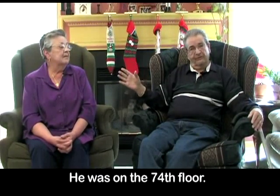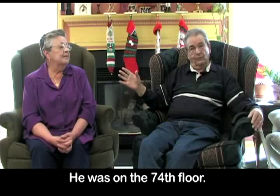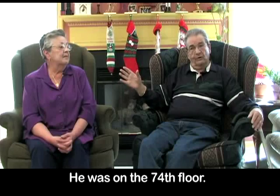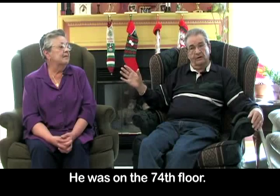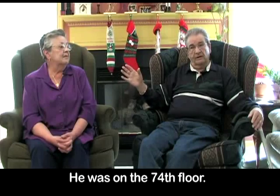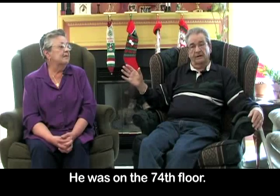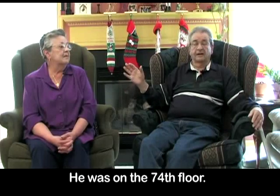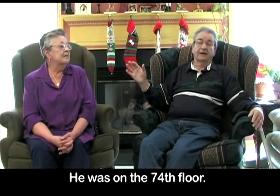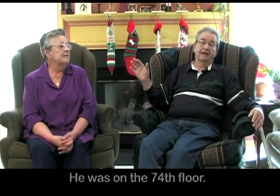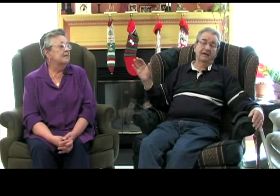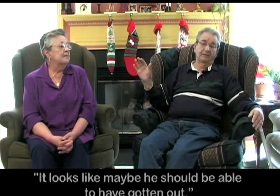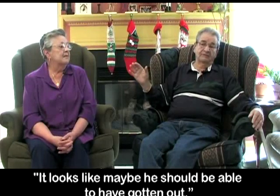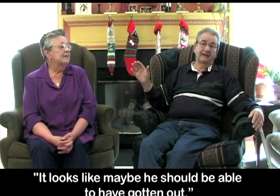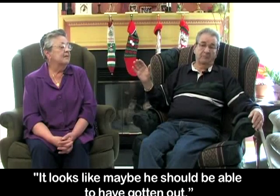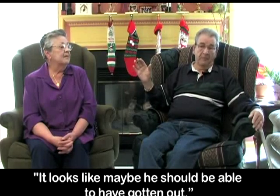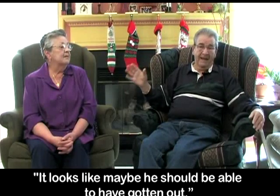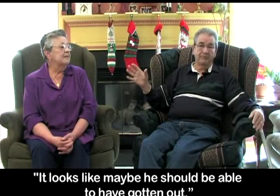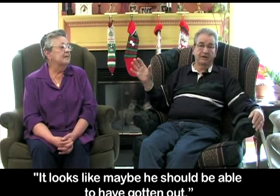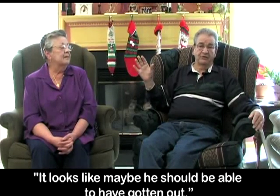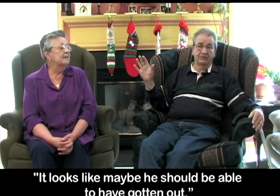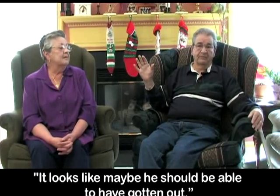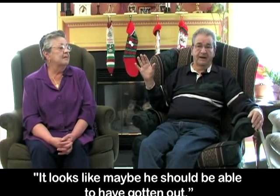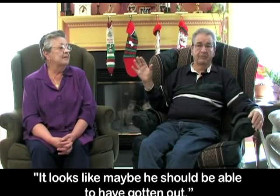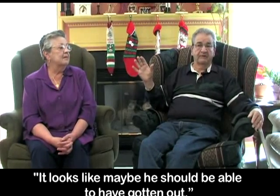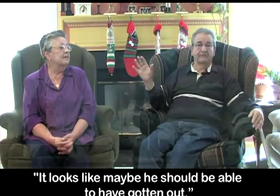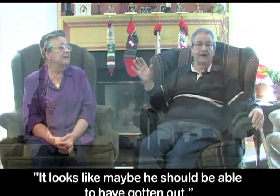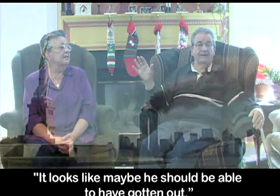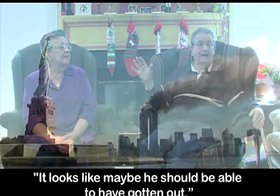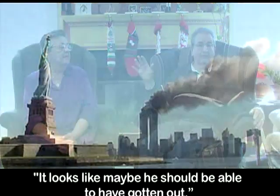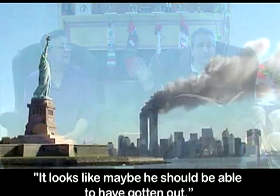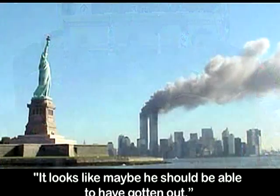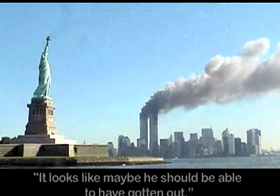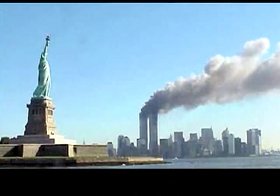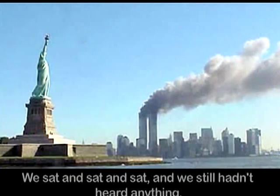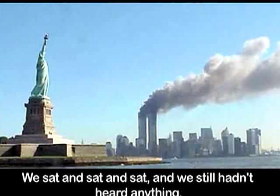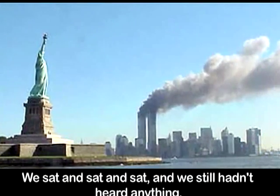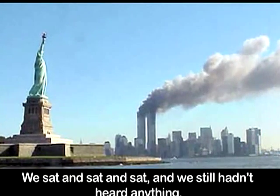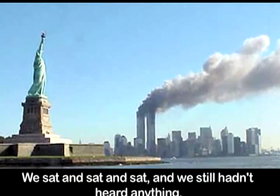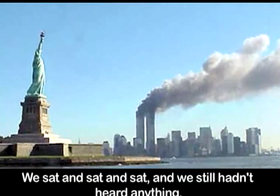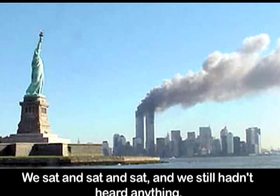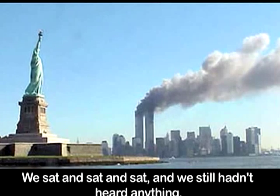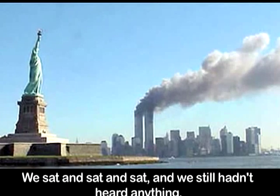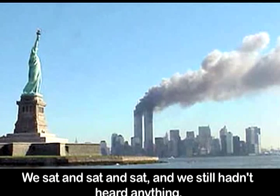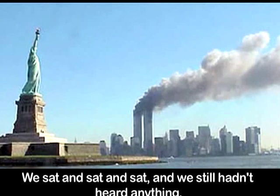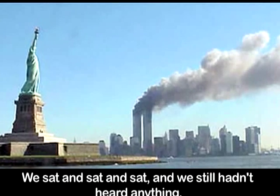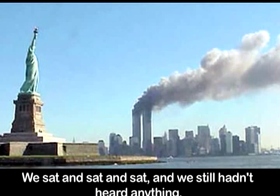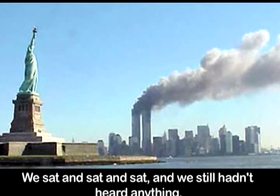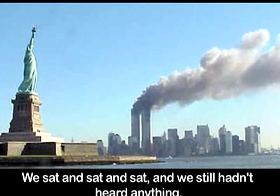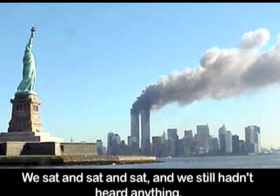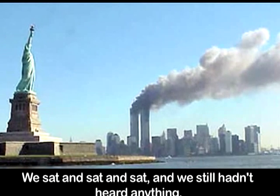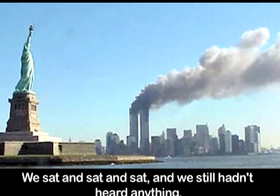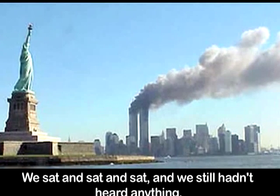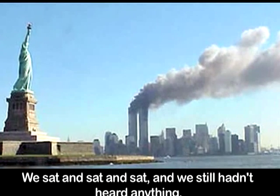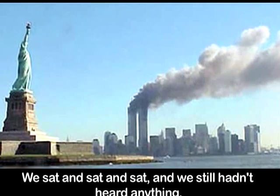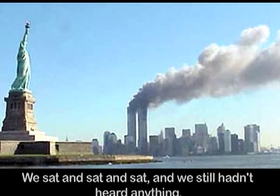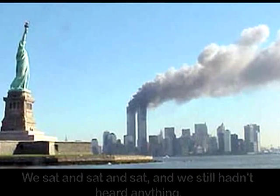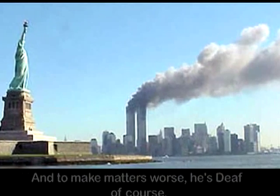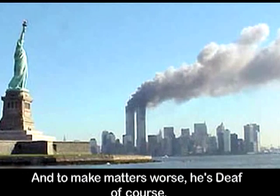floor. It looks like maybe he should have been able to have gotten out. We sat and sat and sat, and we still hadn't heard anything. And to make